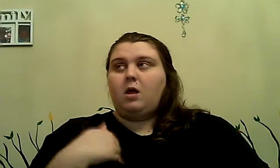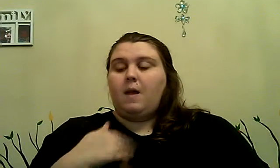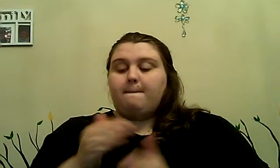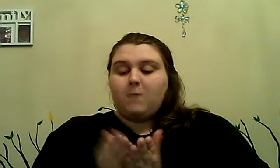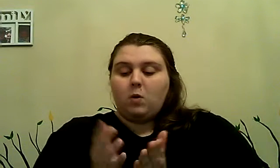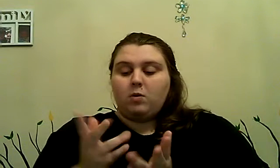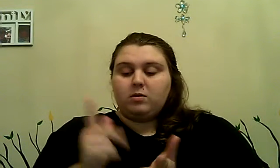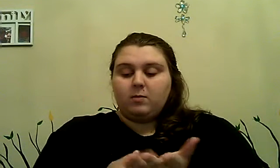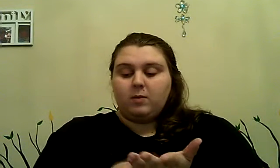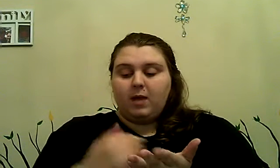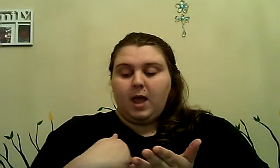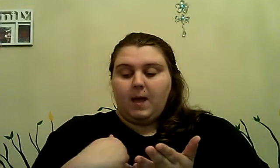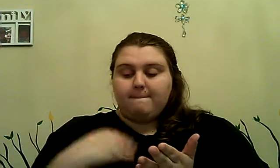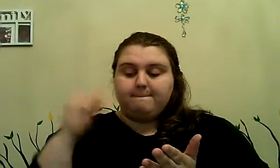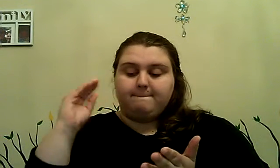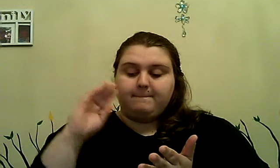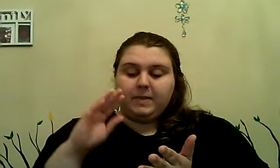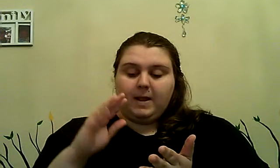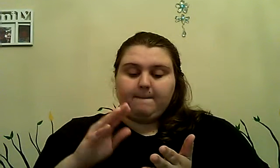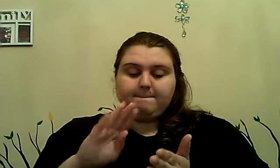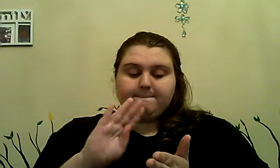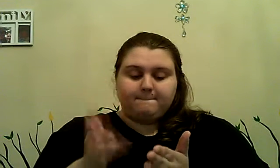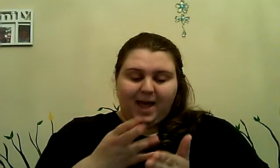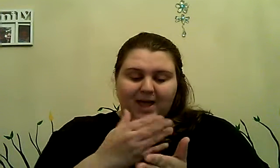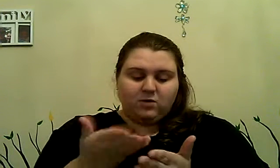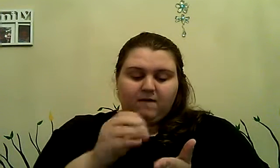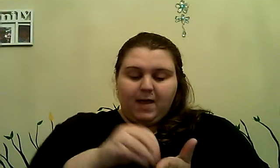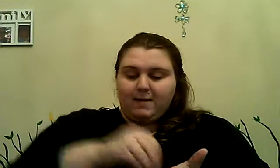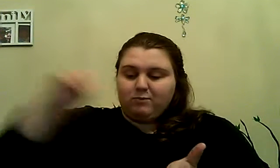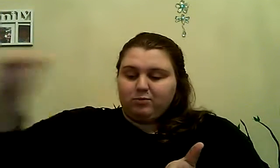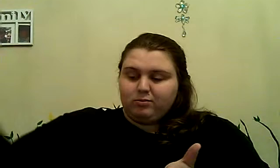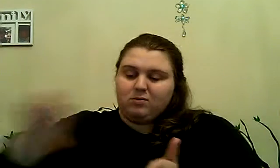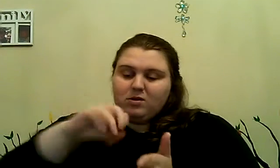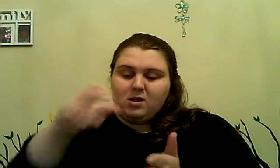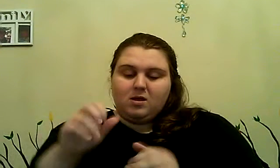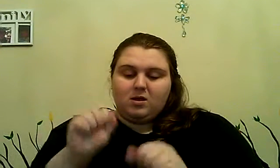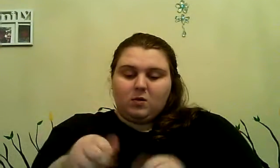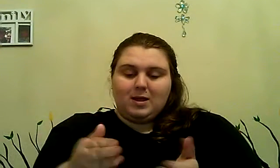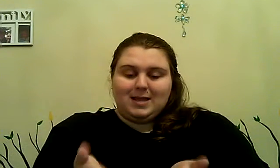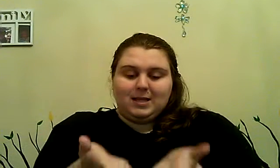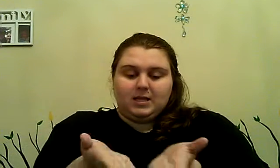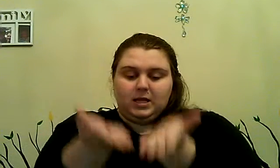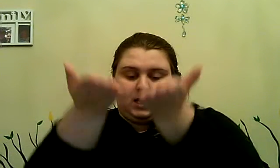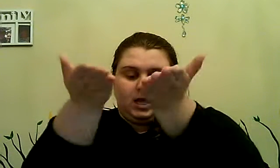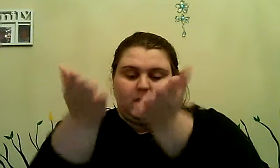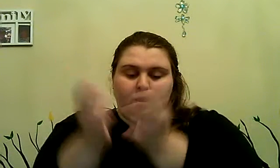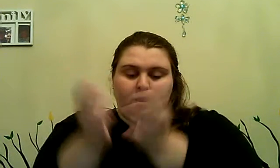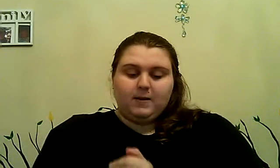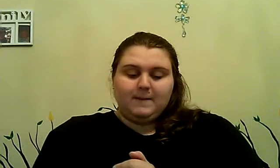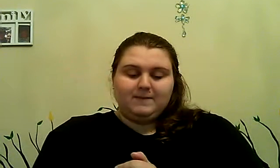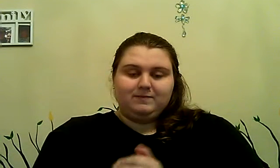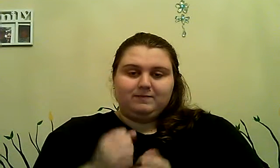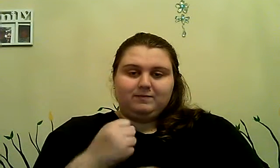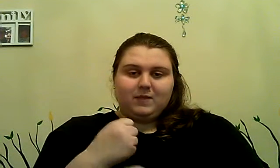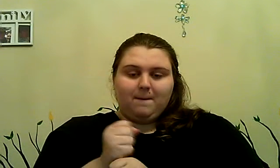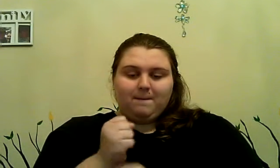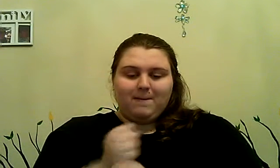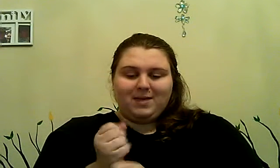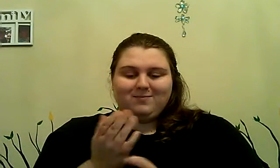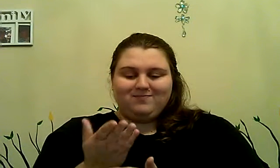fishing rods and whatever else miscellaneous gear that we had, and make our own paths through the woods, which proved to be pretty